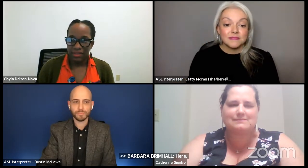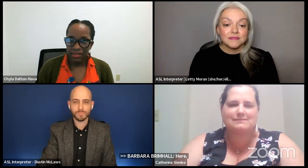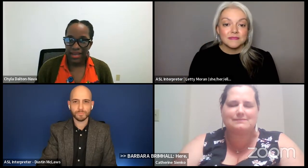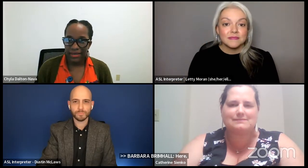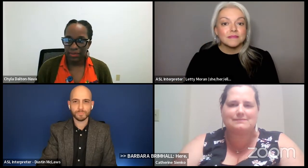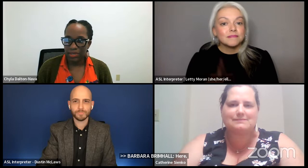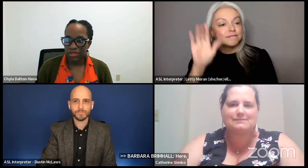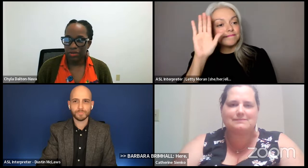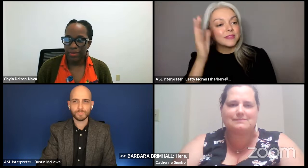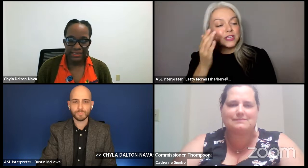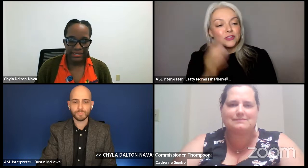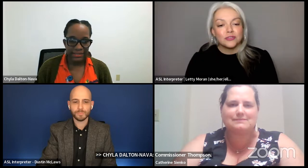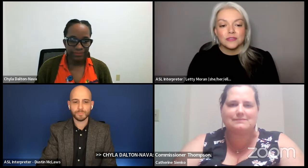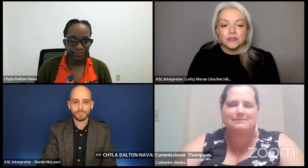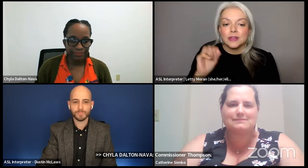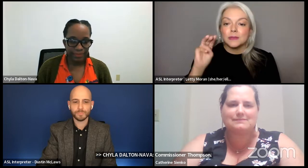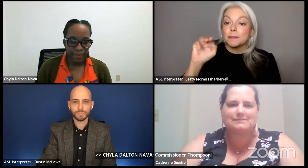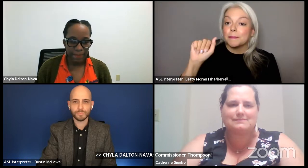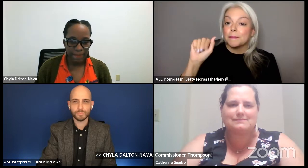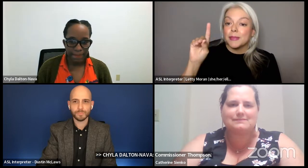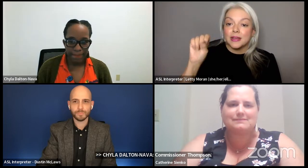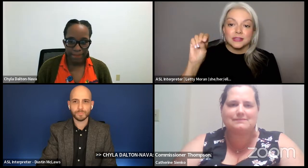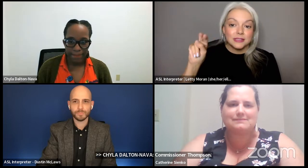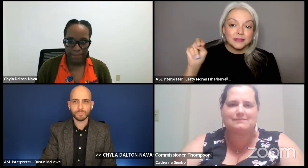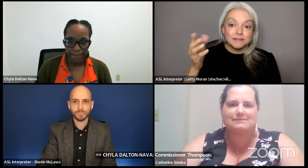Yeah. and Commissioner Madsen.